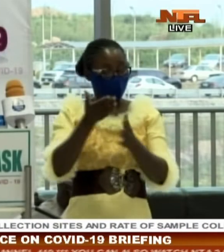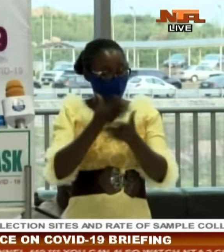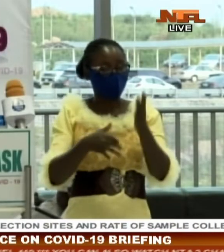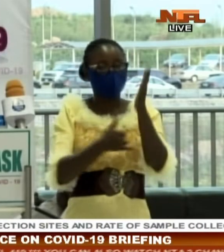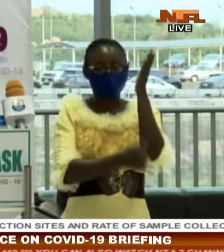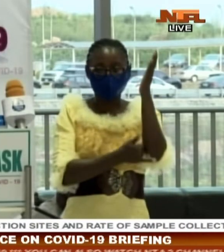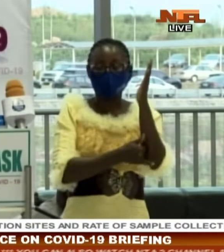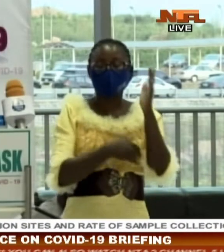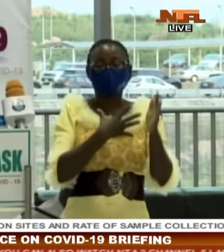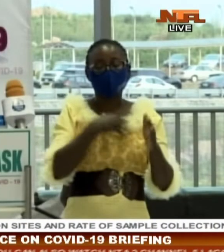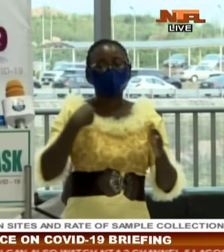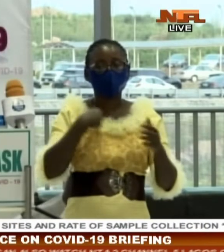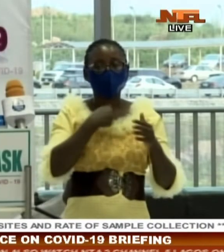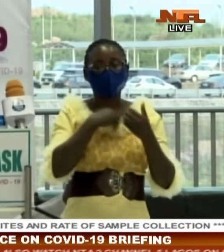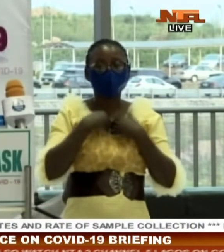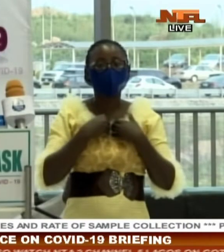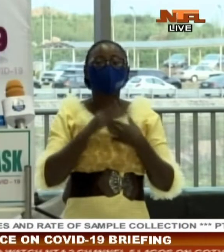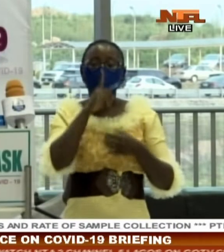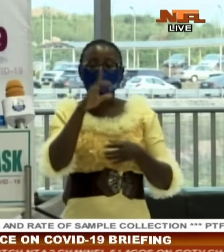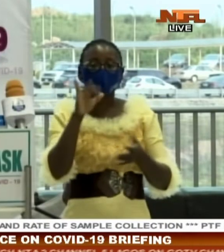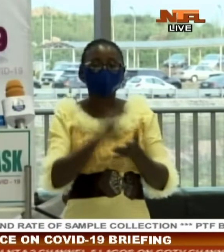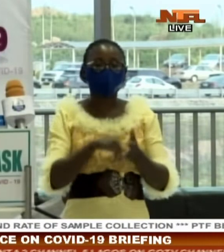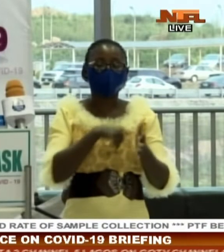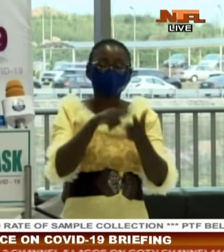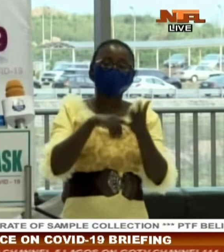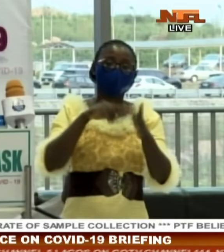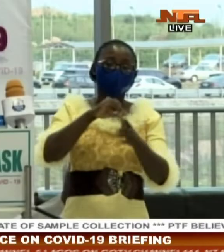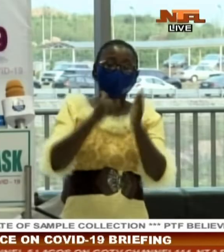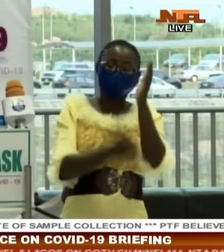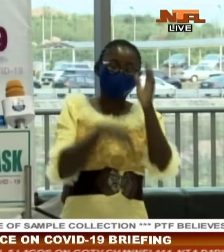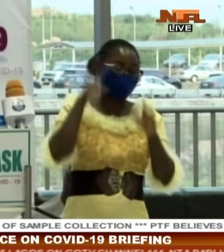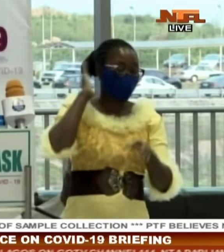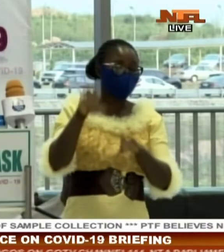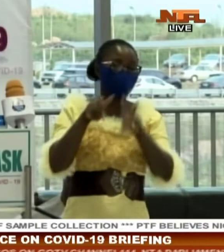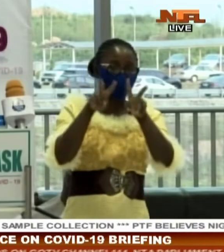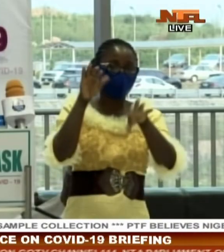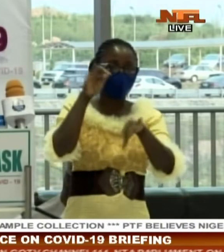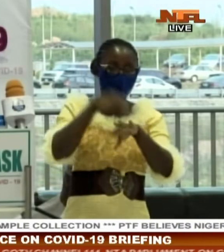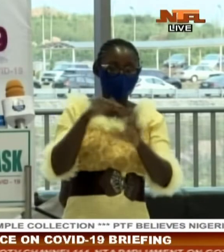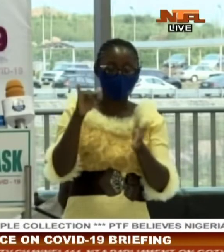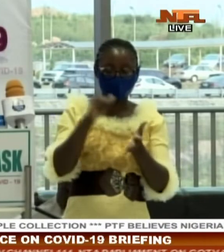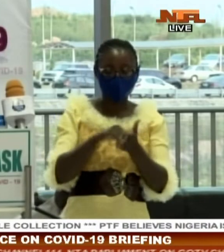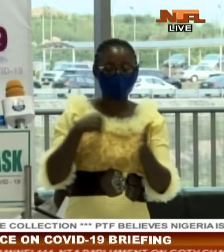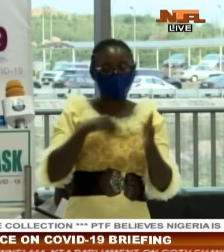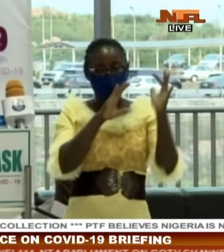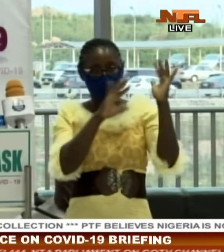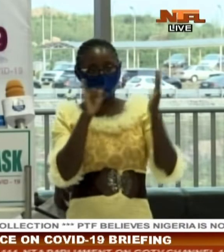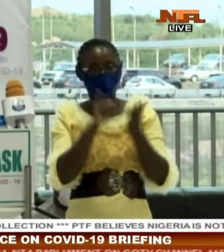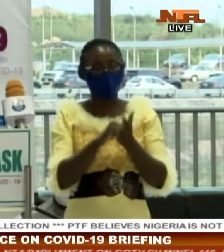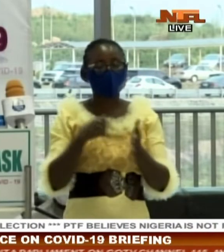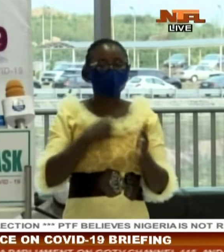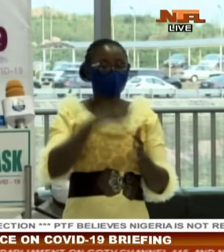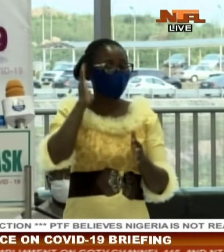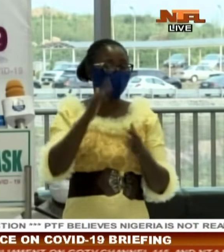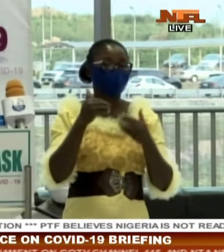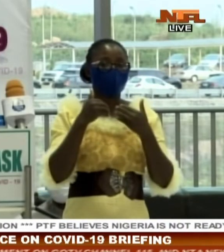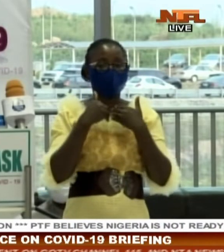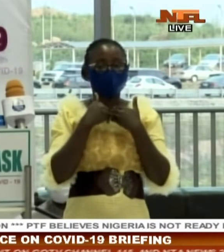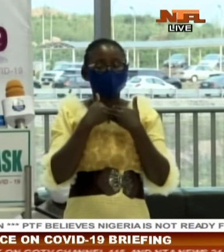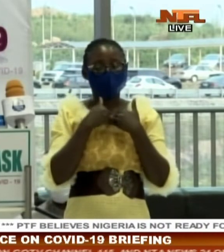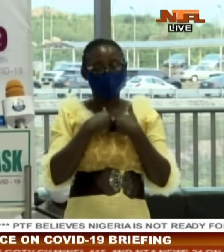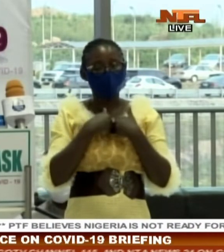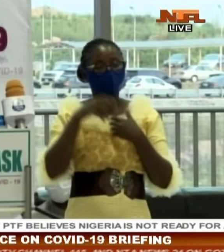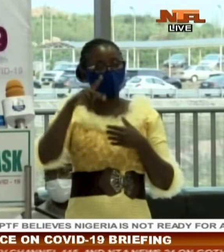of these countries that they will look into their processes, we hope that the issue of discrepant